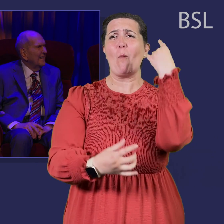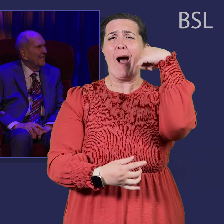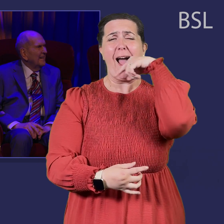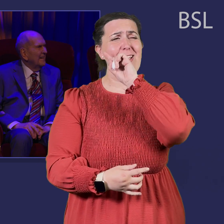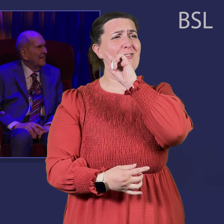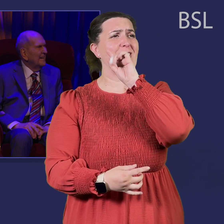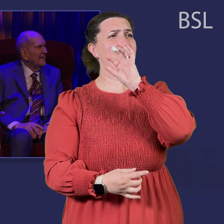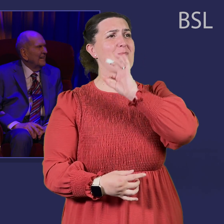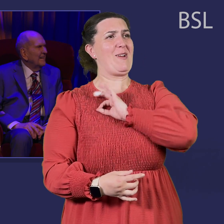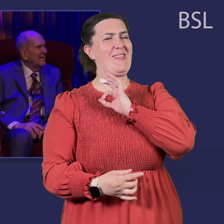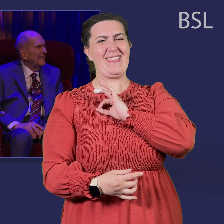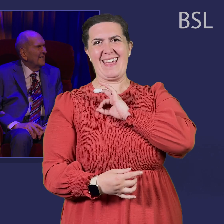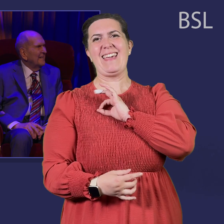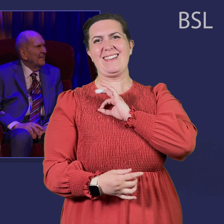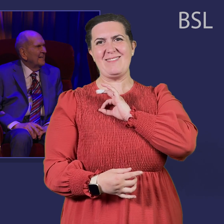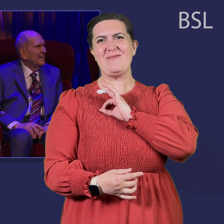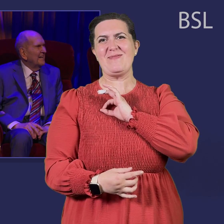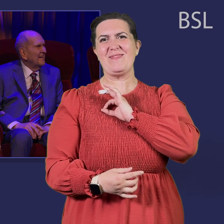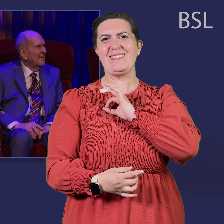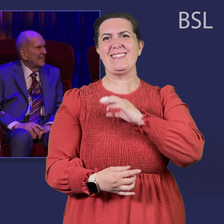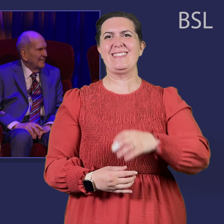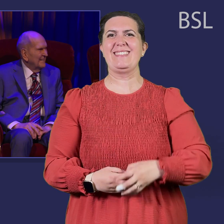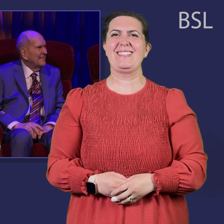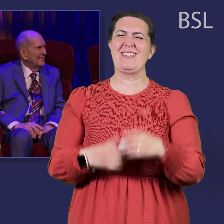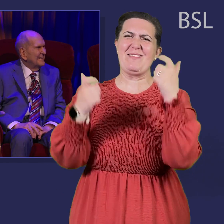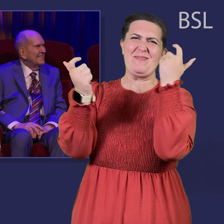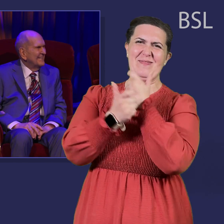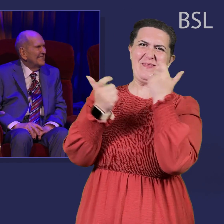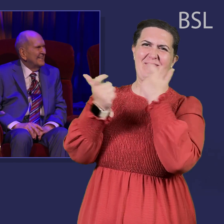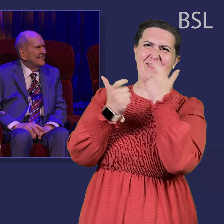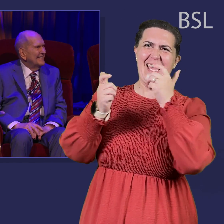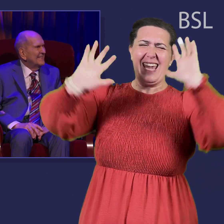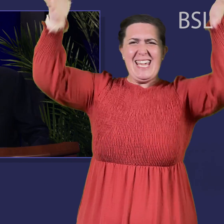you on your 100th birthday.